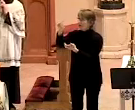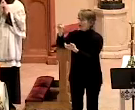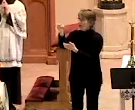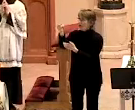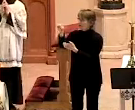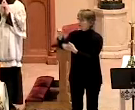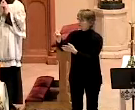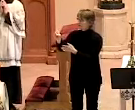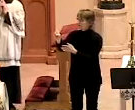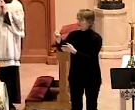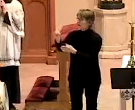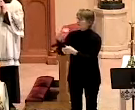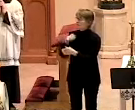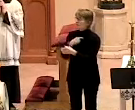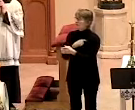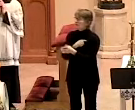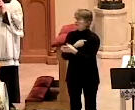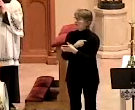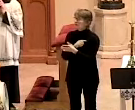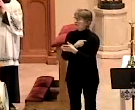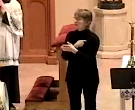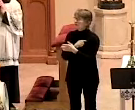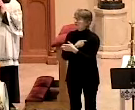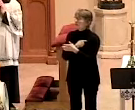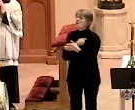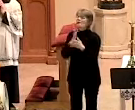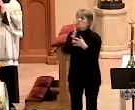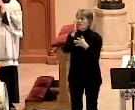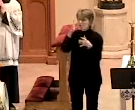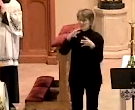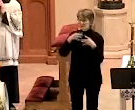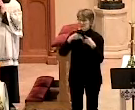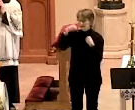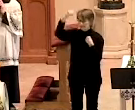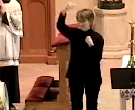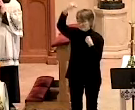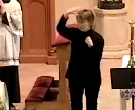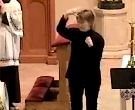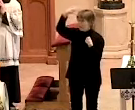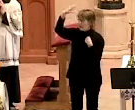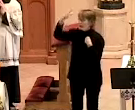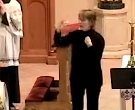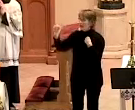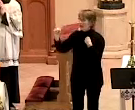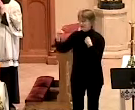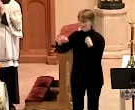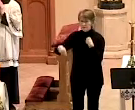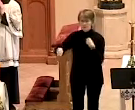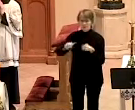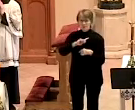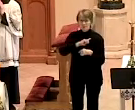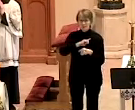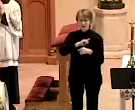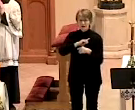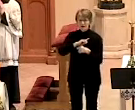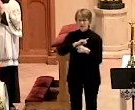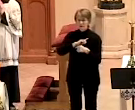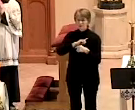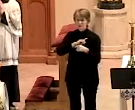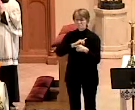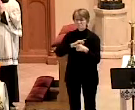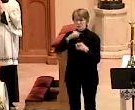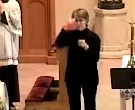which we intend to receive upon our heads, that we who acknowledge we are but